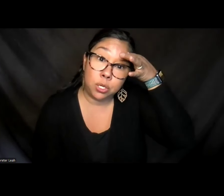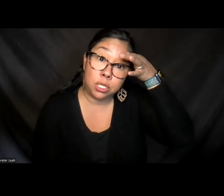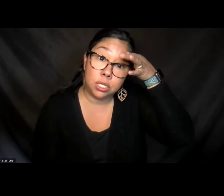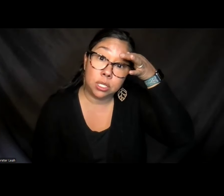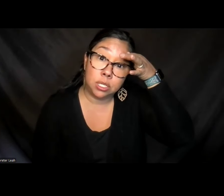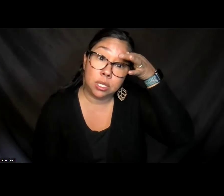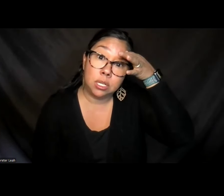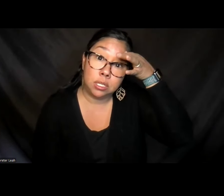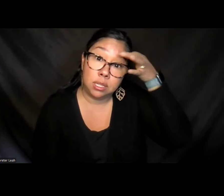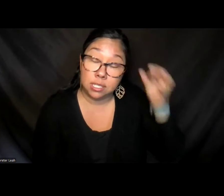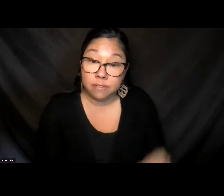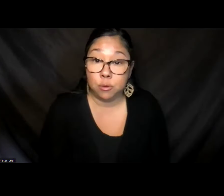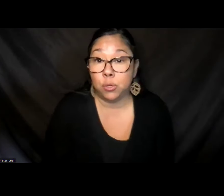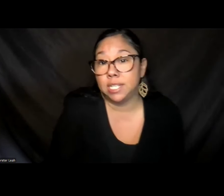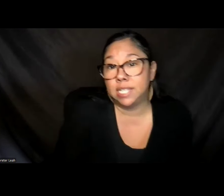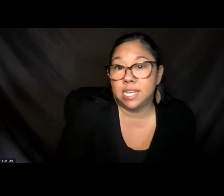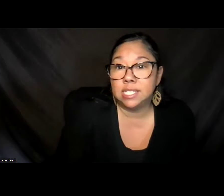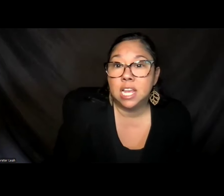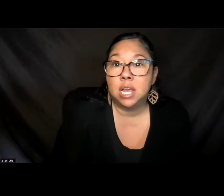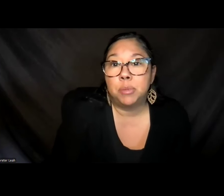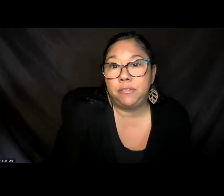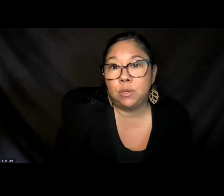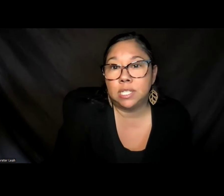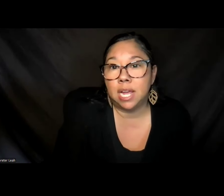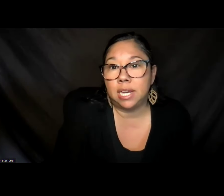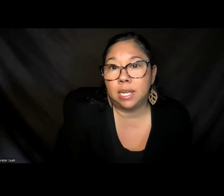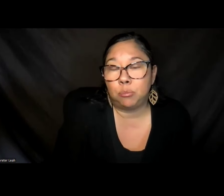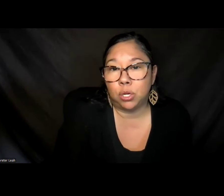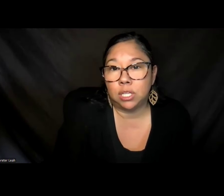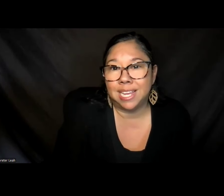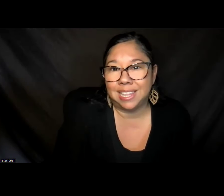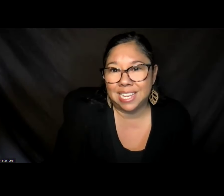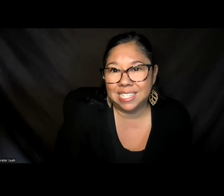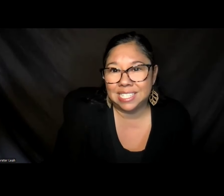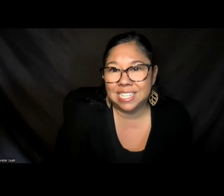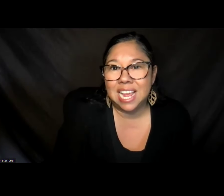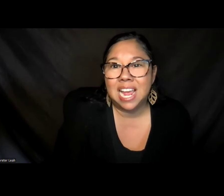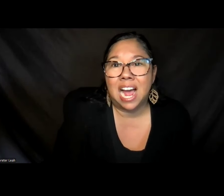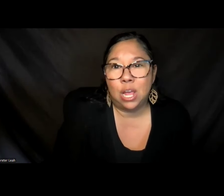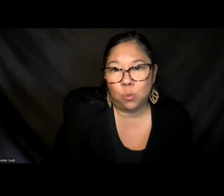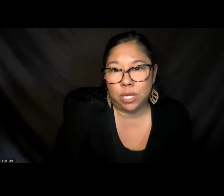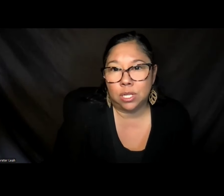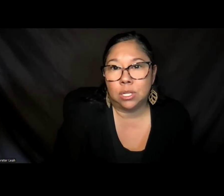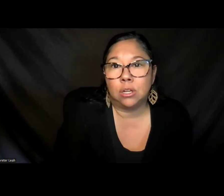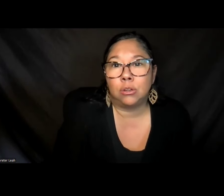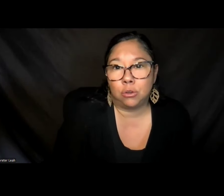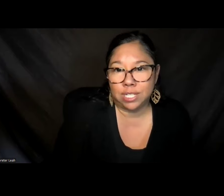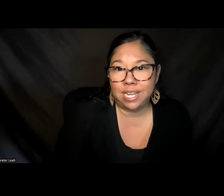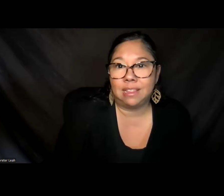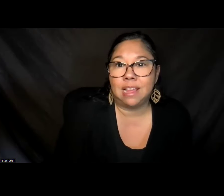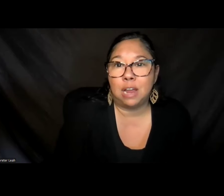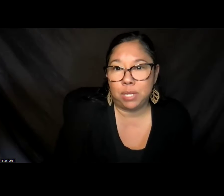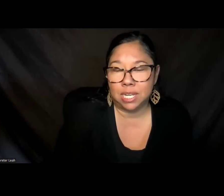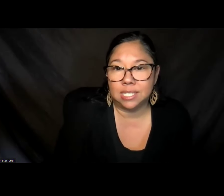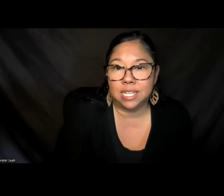sign book, the sign for book is this. But if you sign it book like this, I will